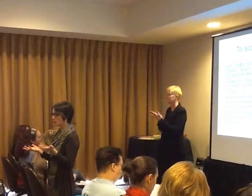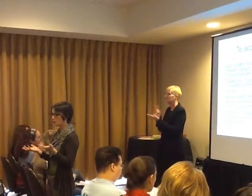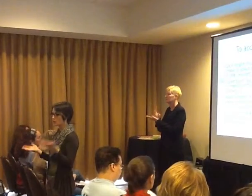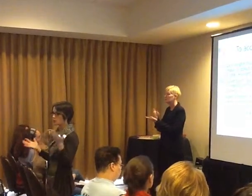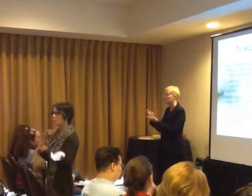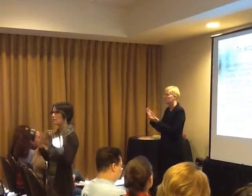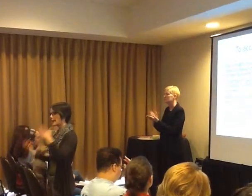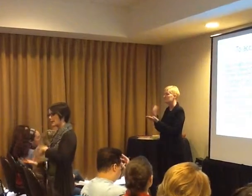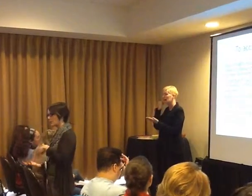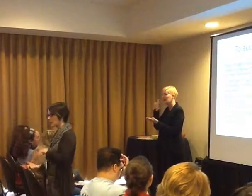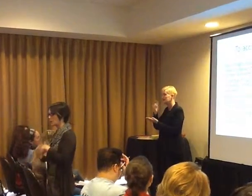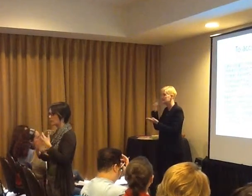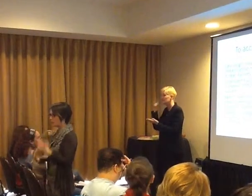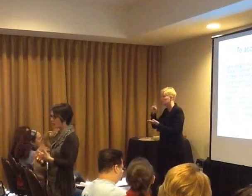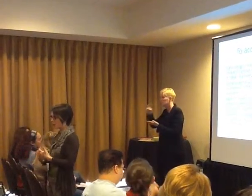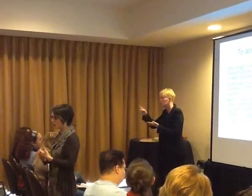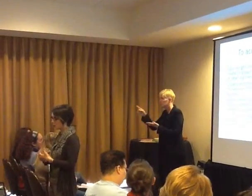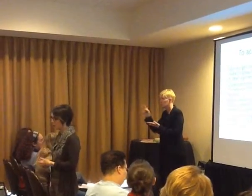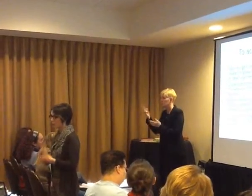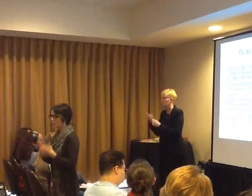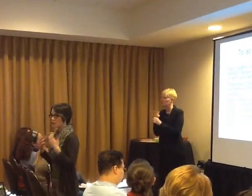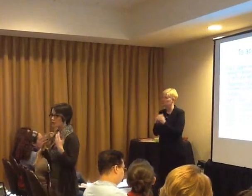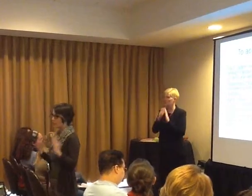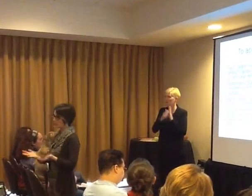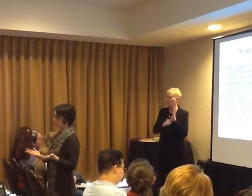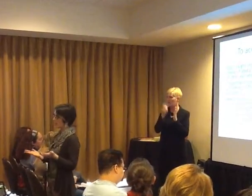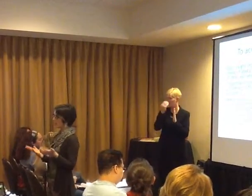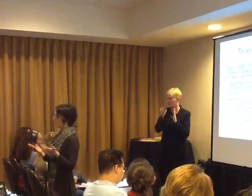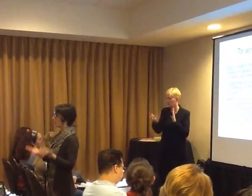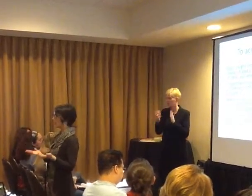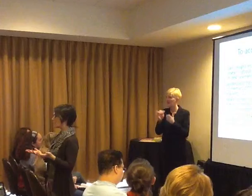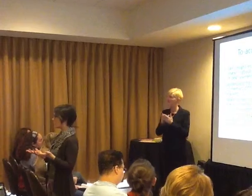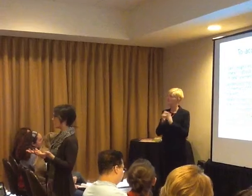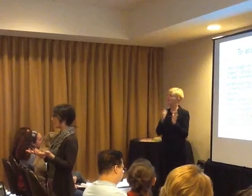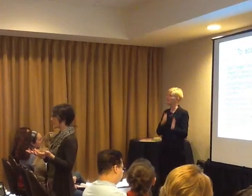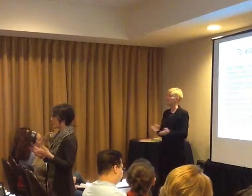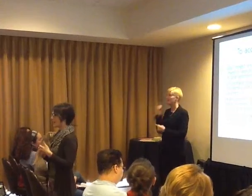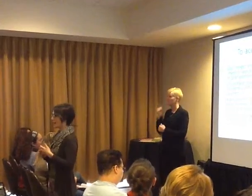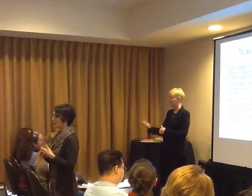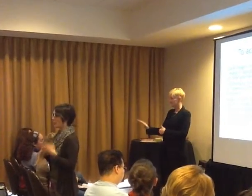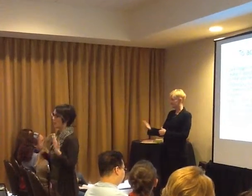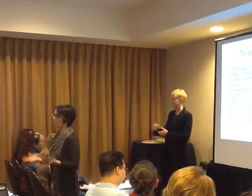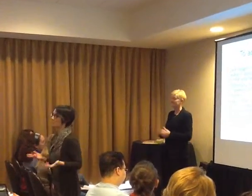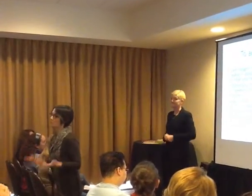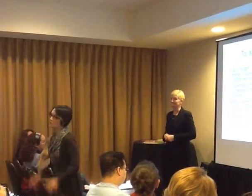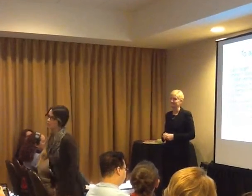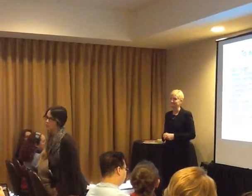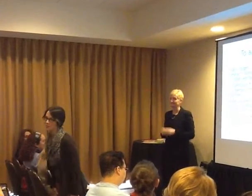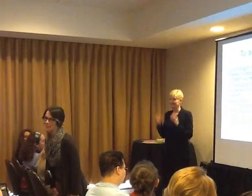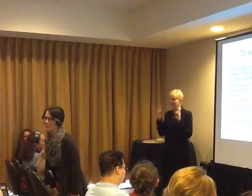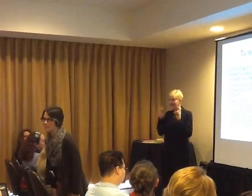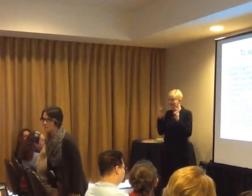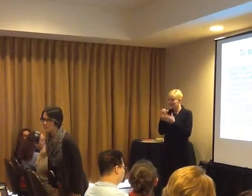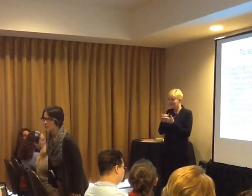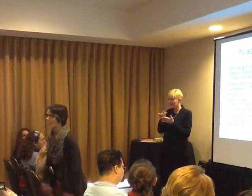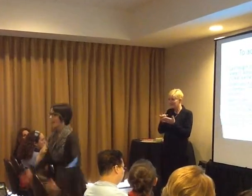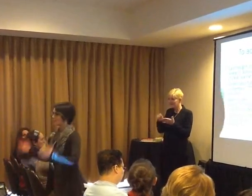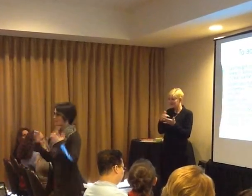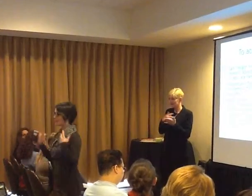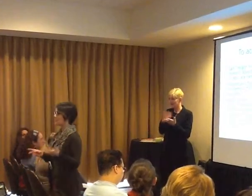that you can use to apply the information from the article. So that's kind of my plan for today. I hope that's what you guys thought you were getting